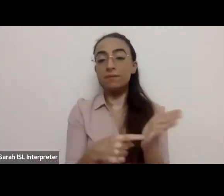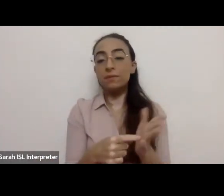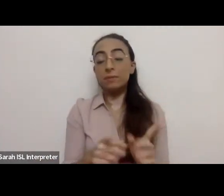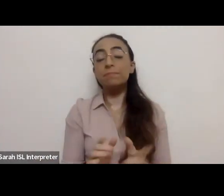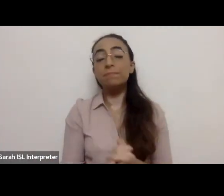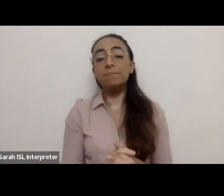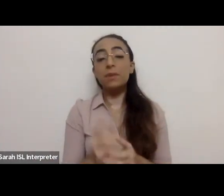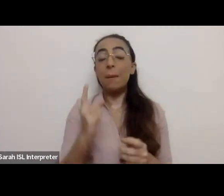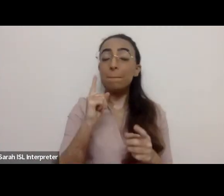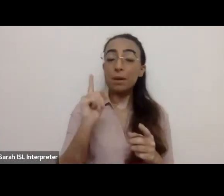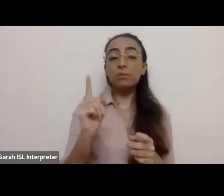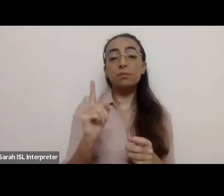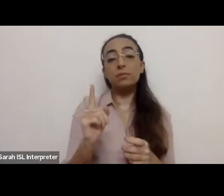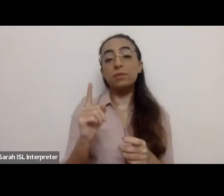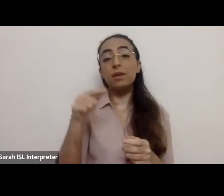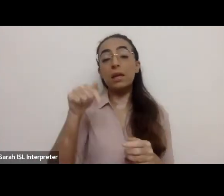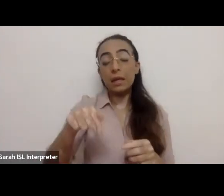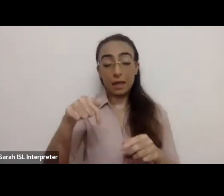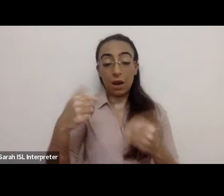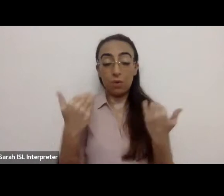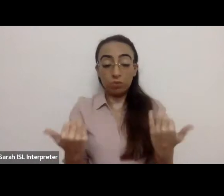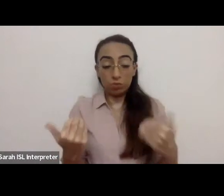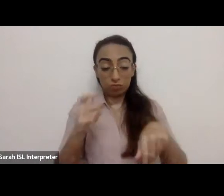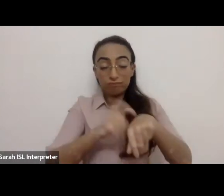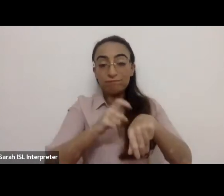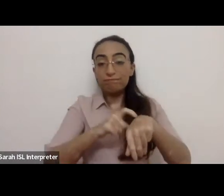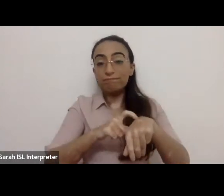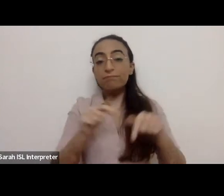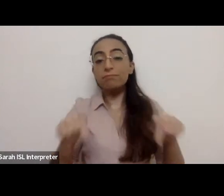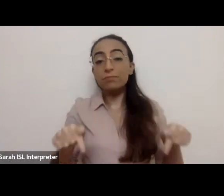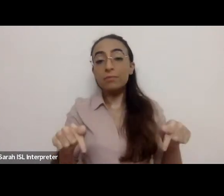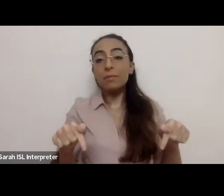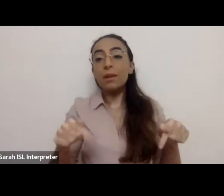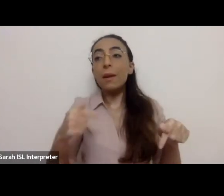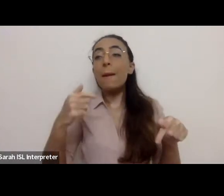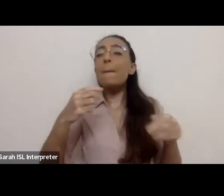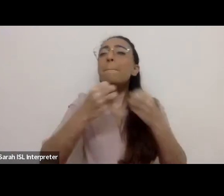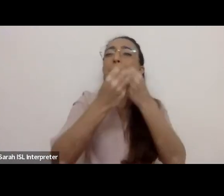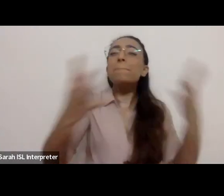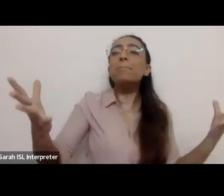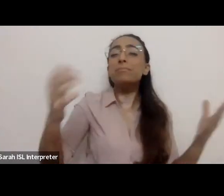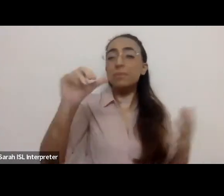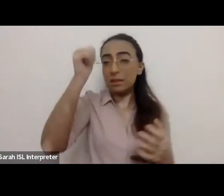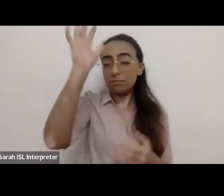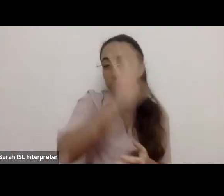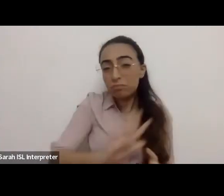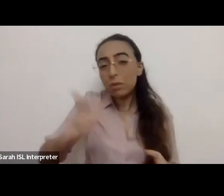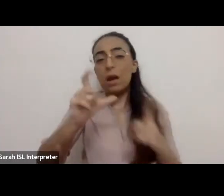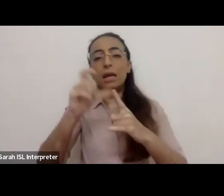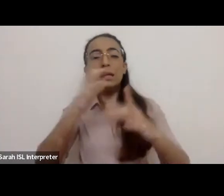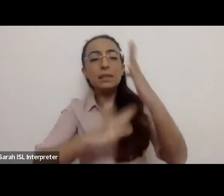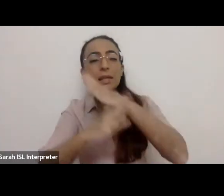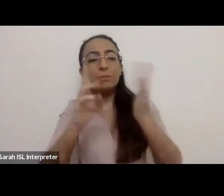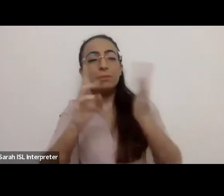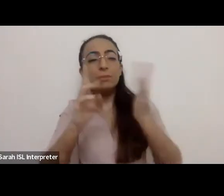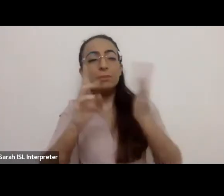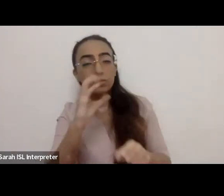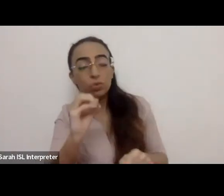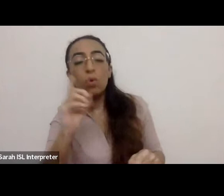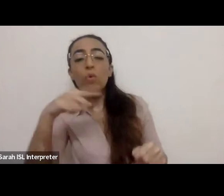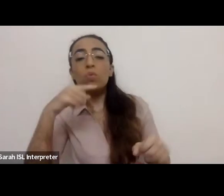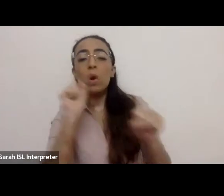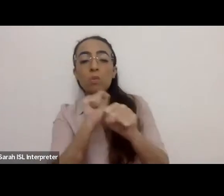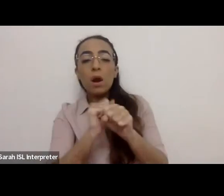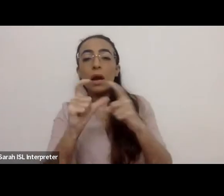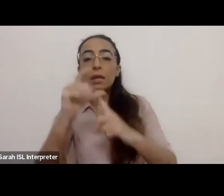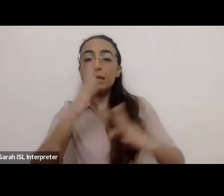But in these times, many organizations and individuals with disabilities and organizations working with people with